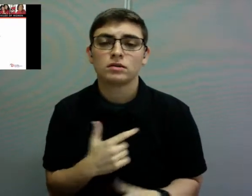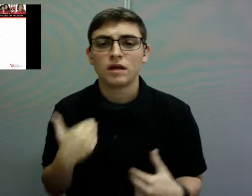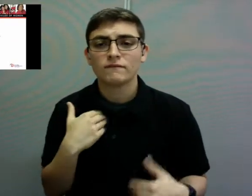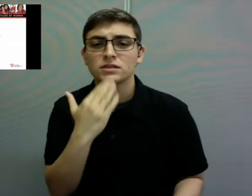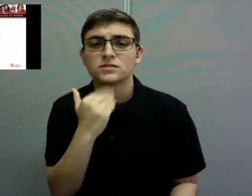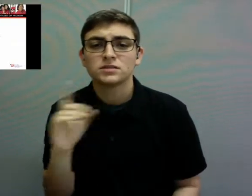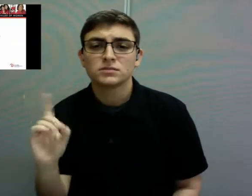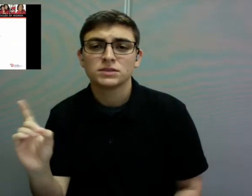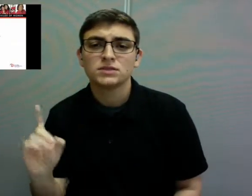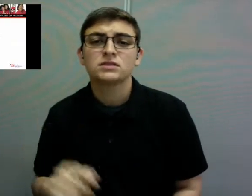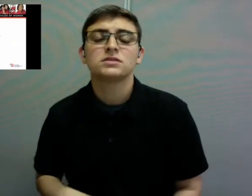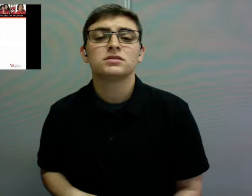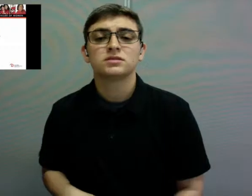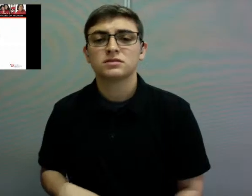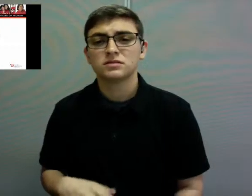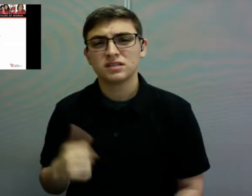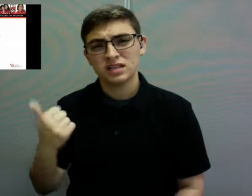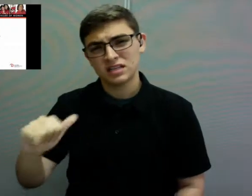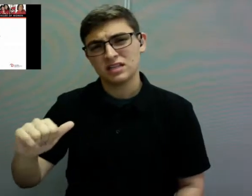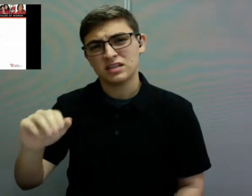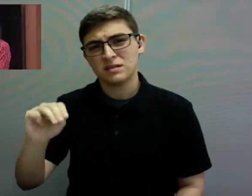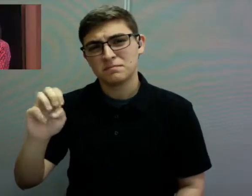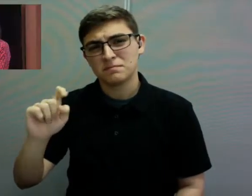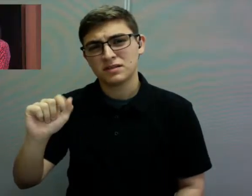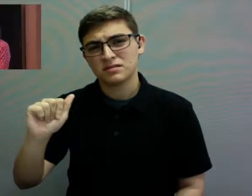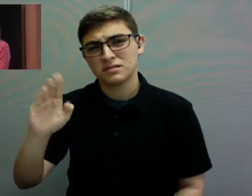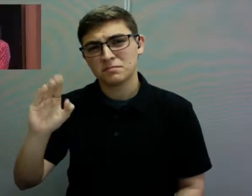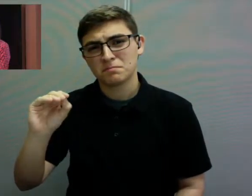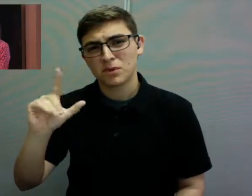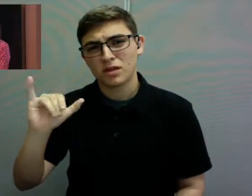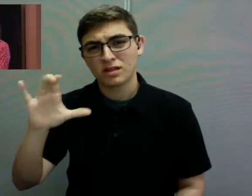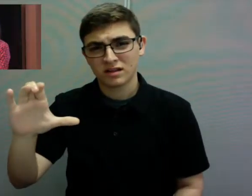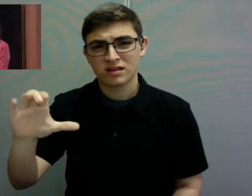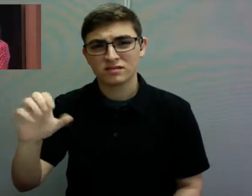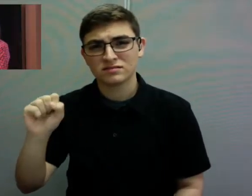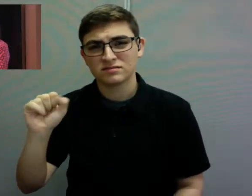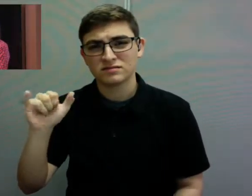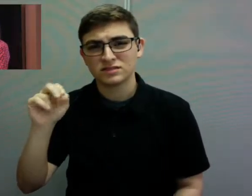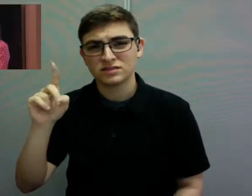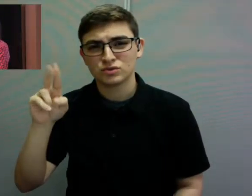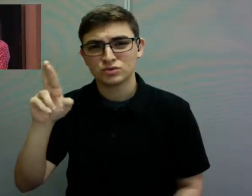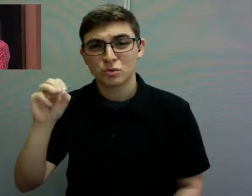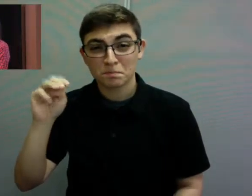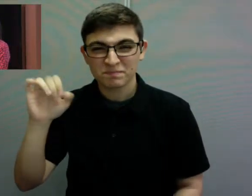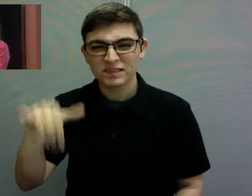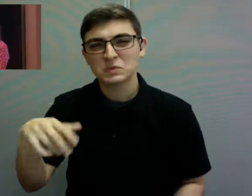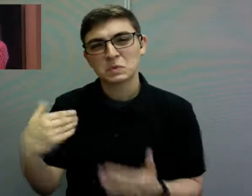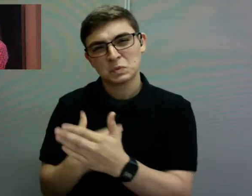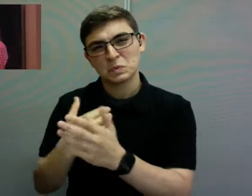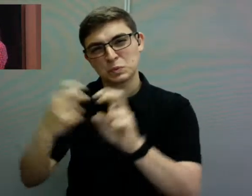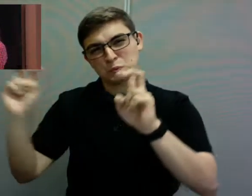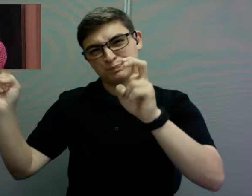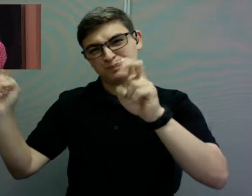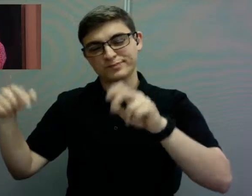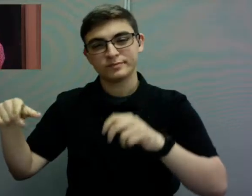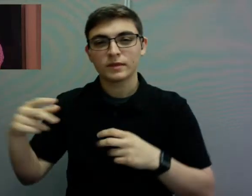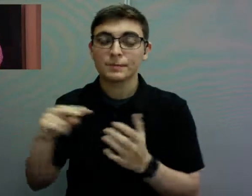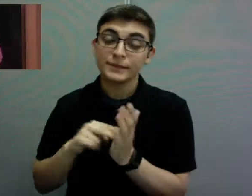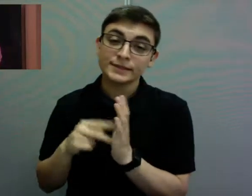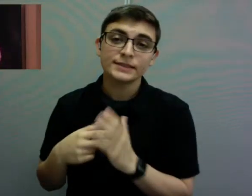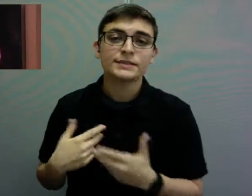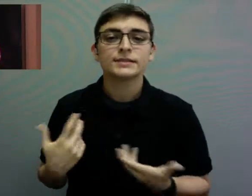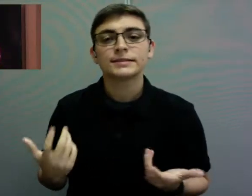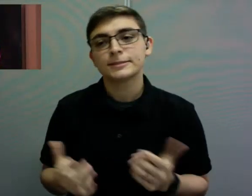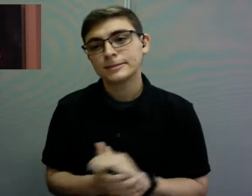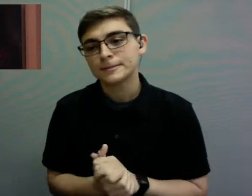and prediabetes, and metabolic syndrome. Metabolic syndrome is a new phrase that they've come up with